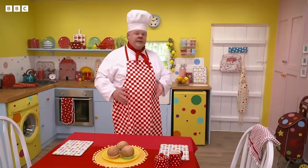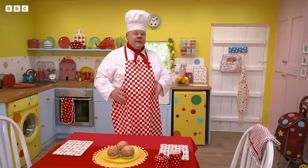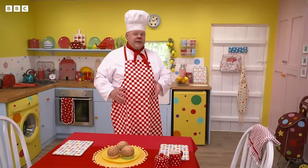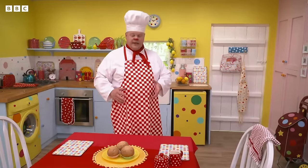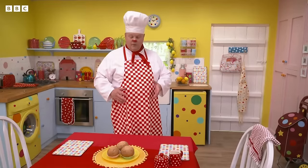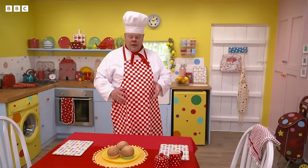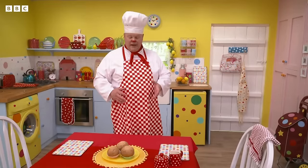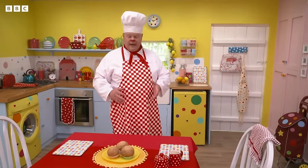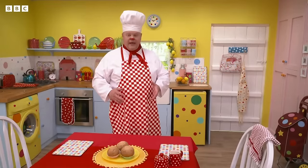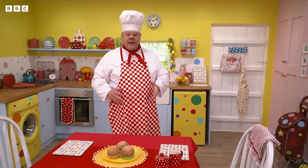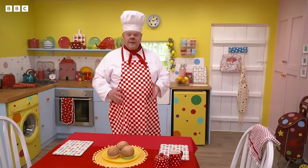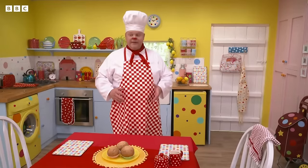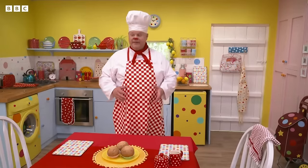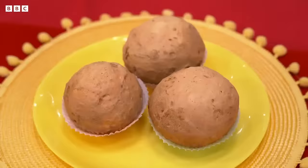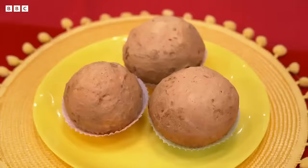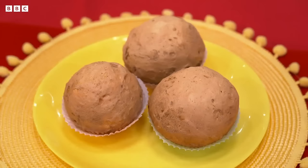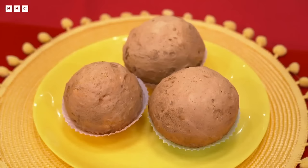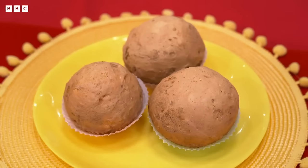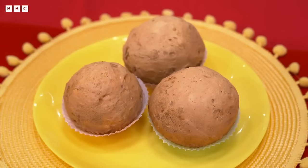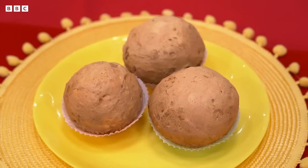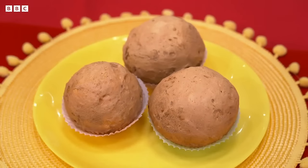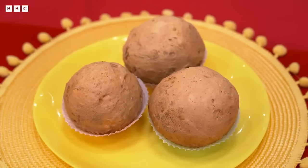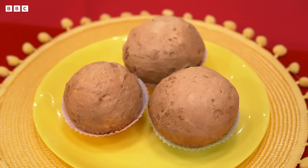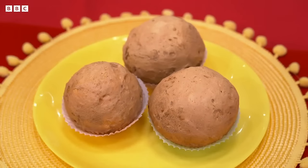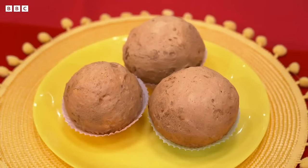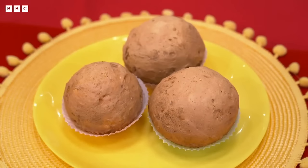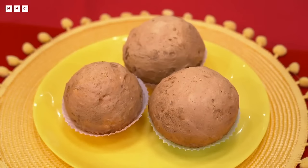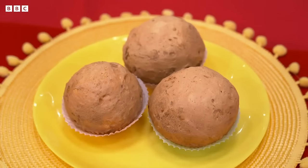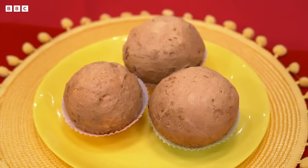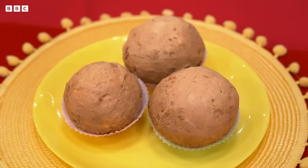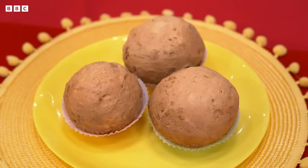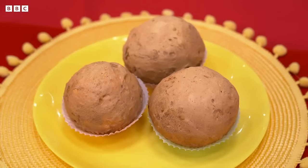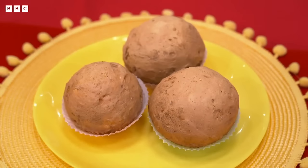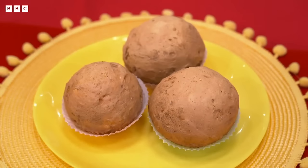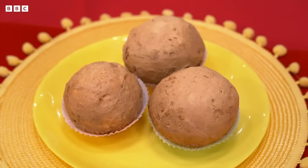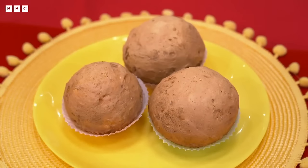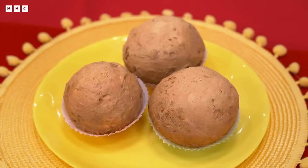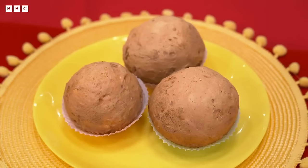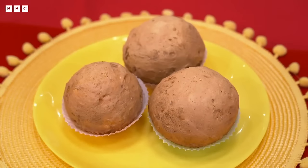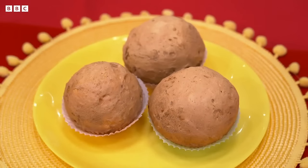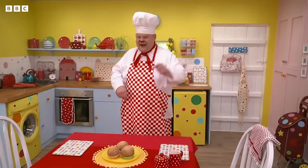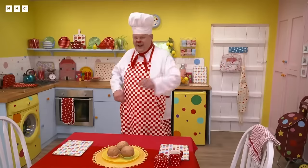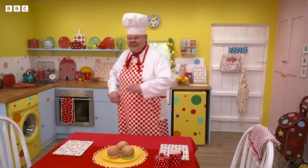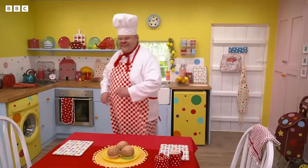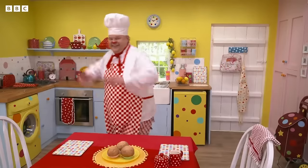Tumble? Well, there's no icing. I'll go and get some. Right.